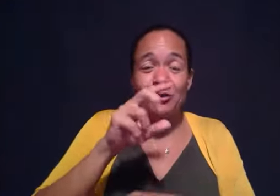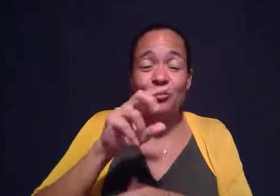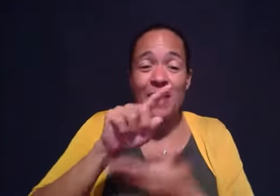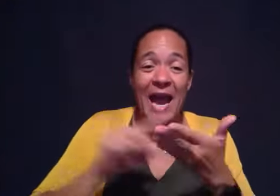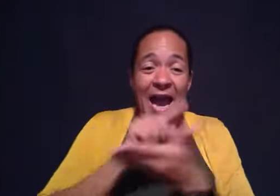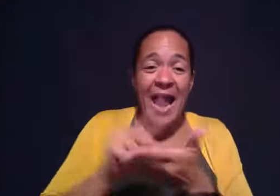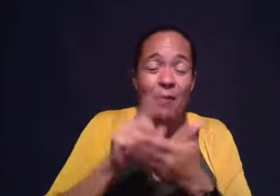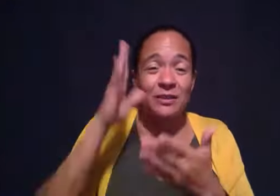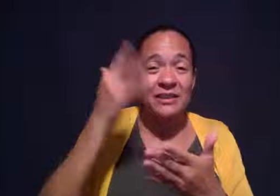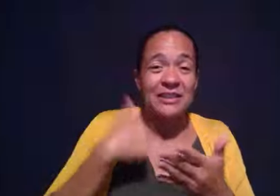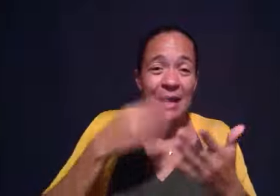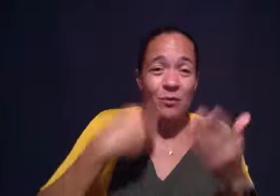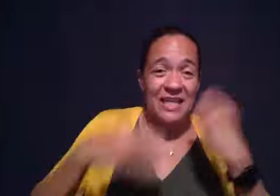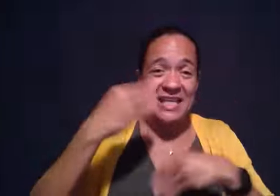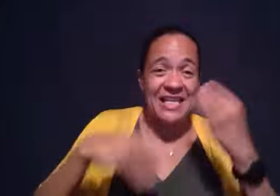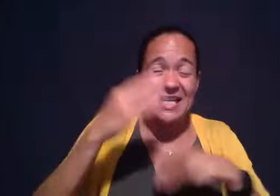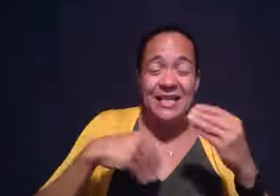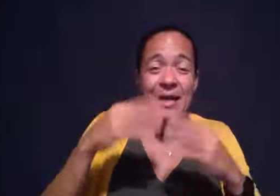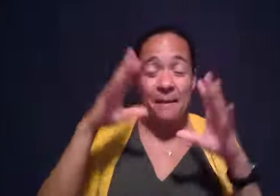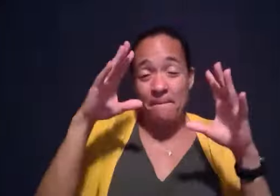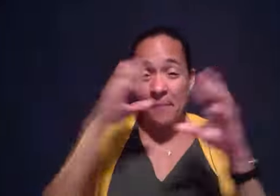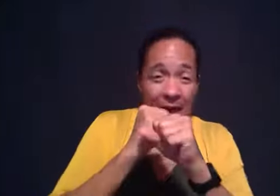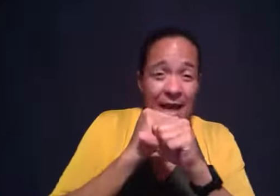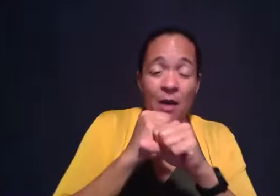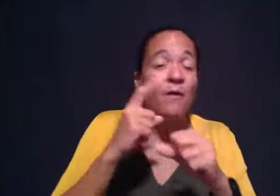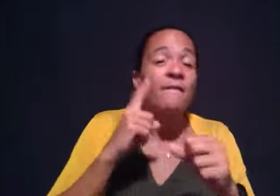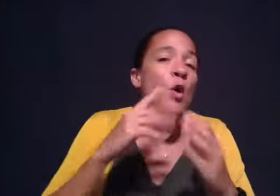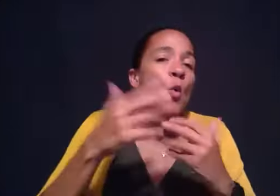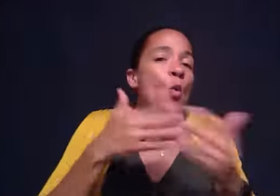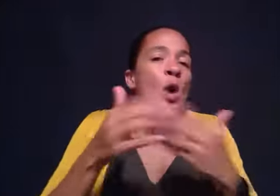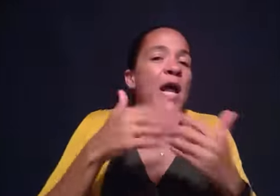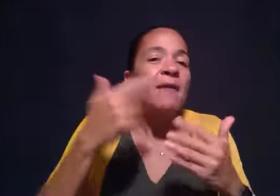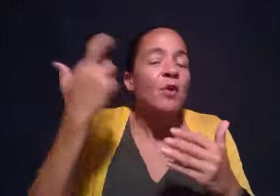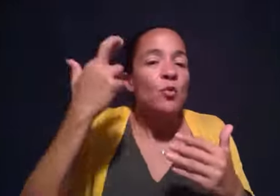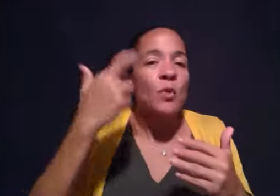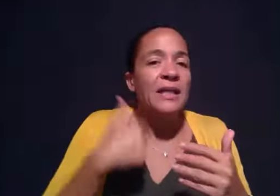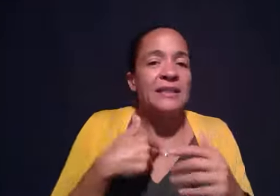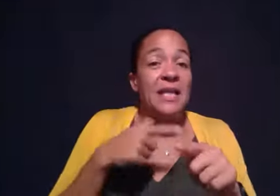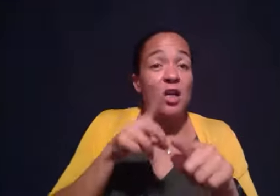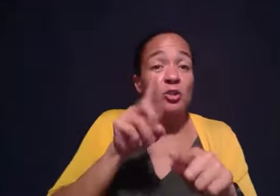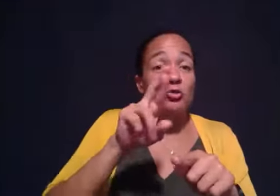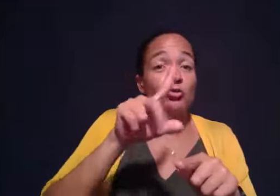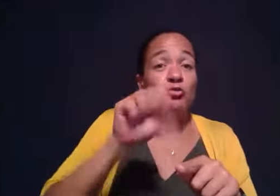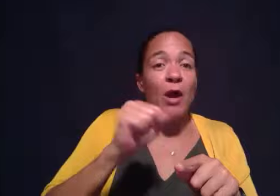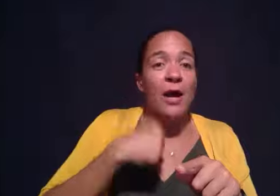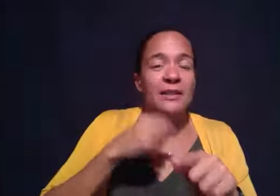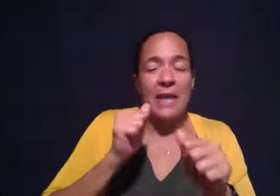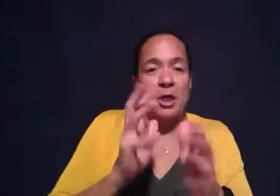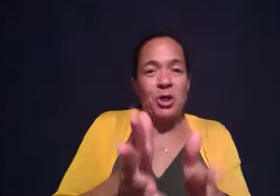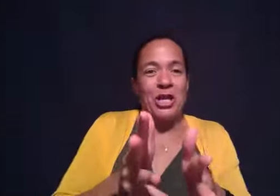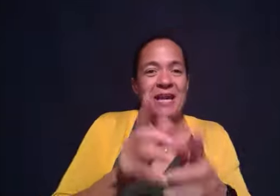But I don't know, for whatever reason, I could just walk away from that. But drinking just wasn't the same thing for me.